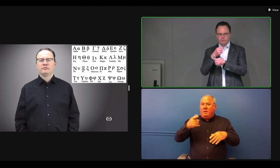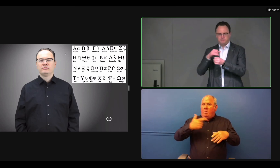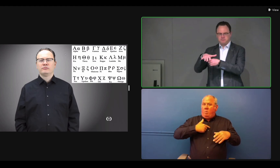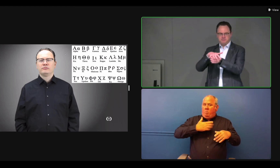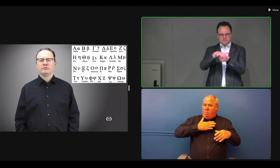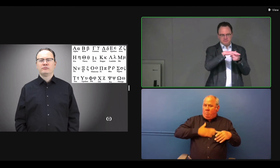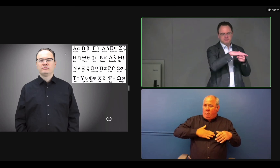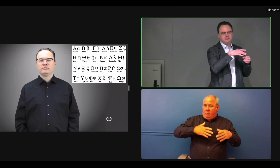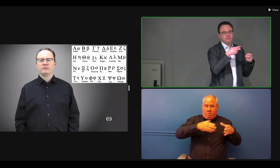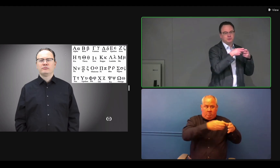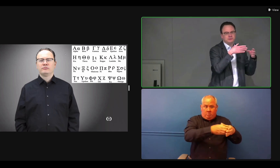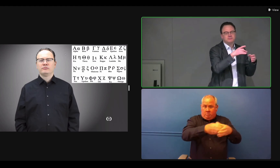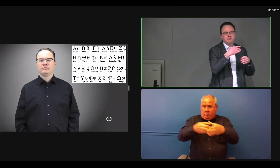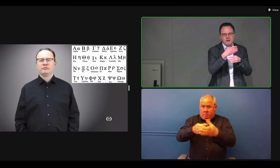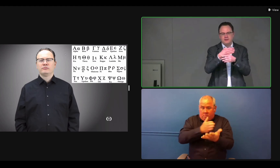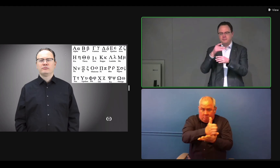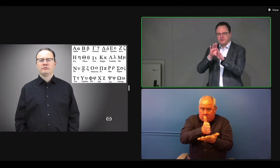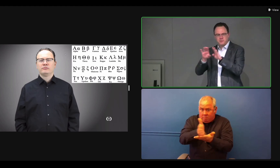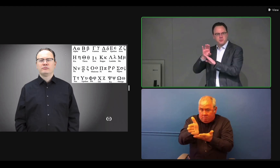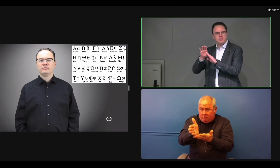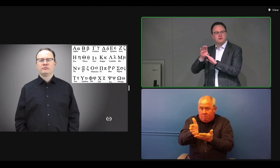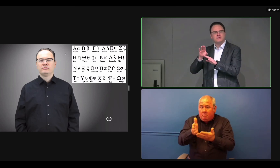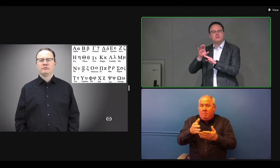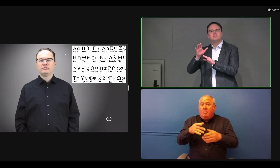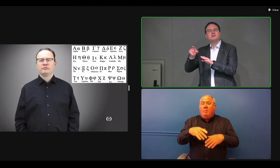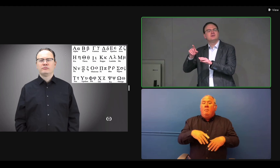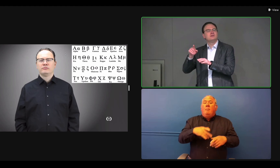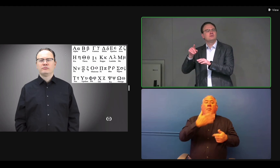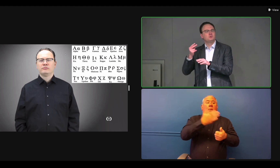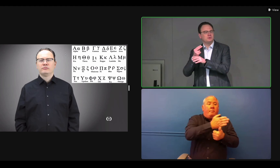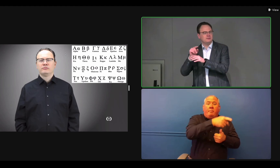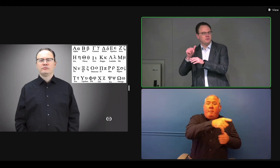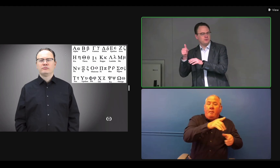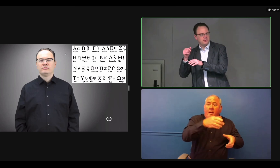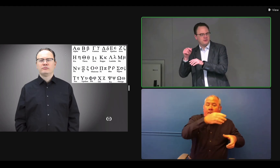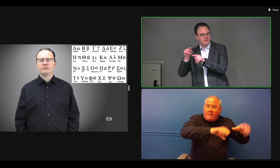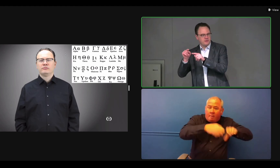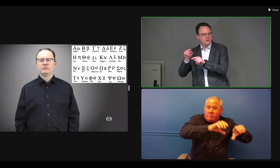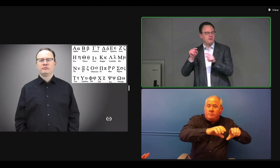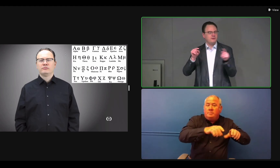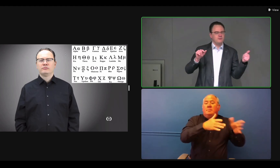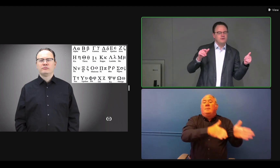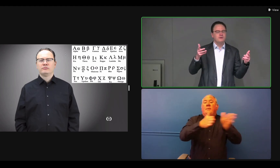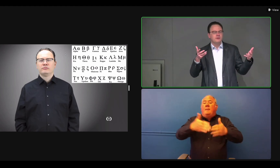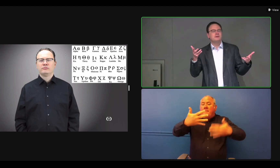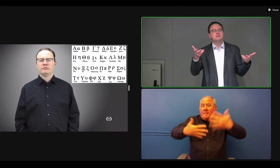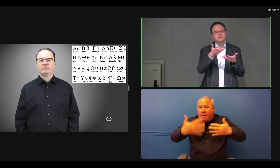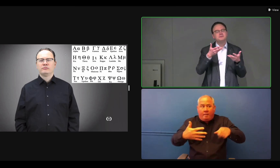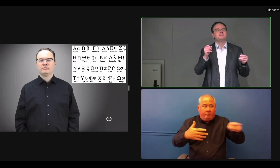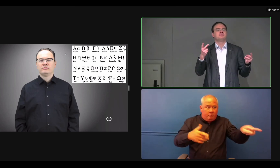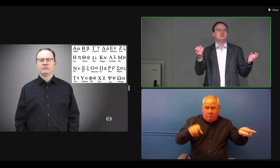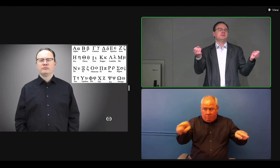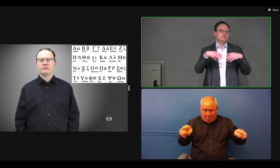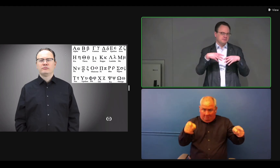And the team felt that we needed all of these variants because of the way they're used in the different STEM